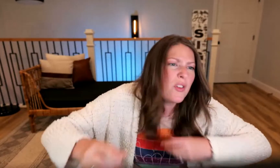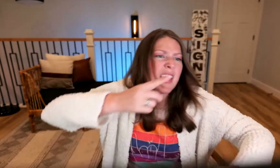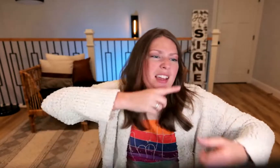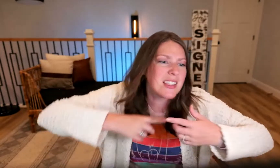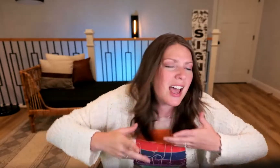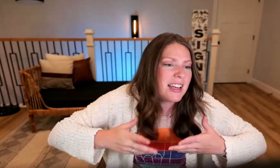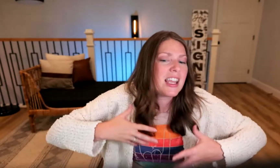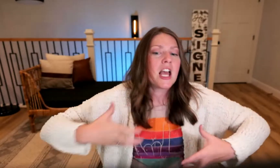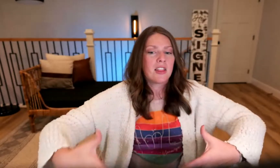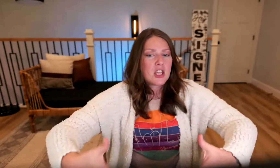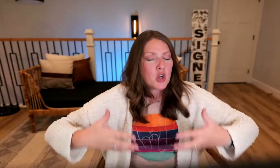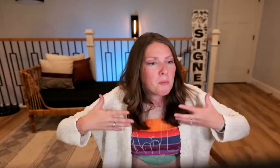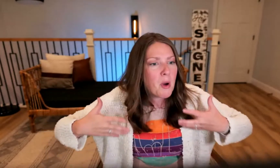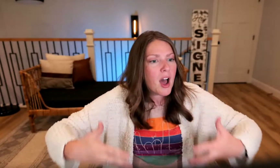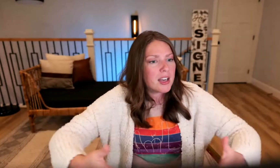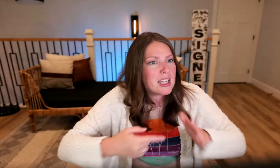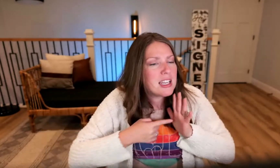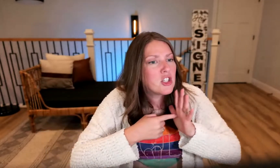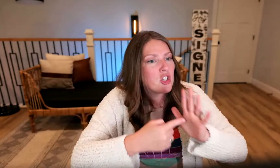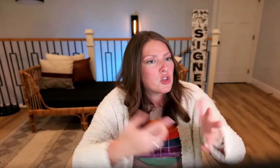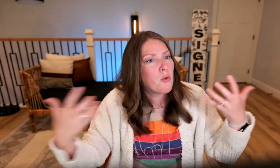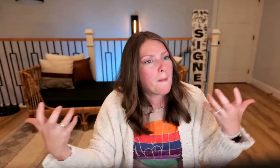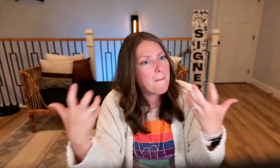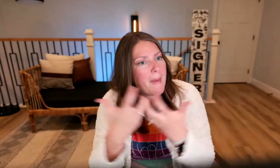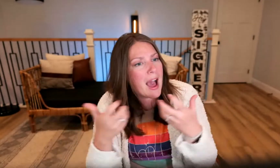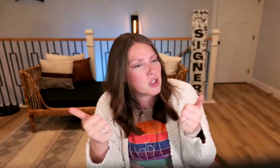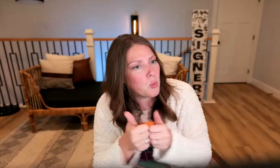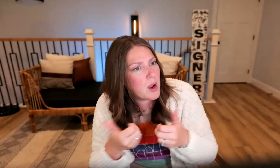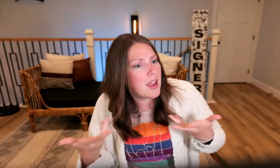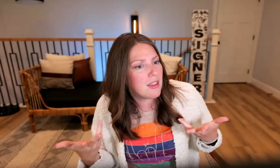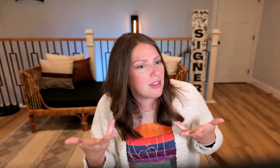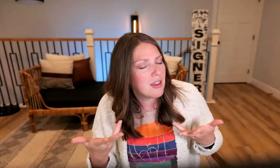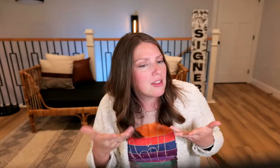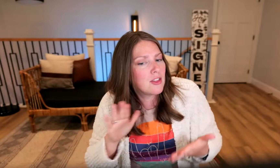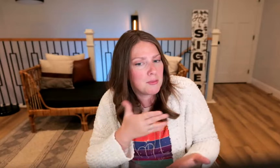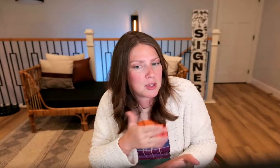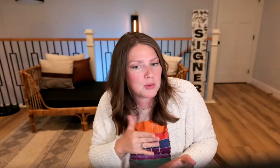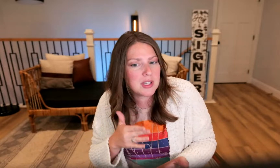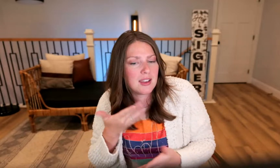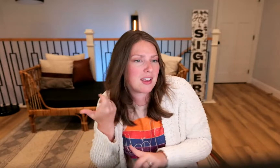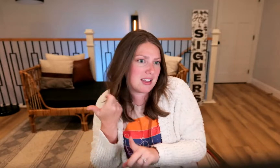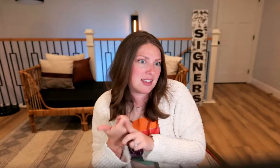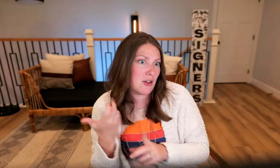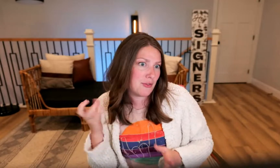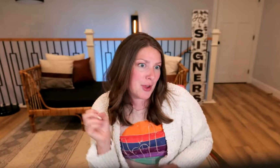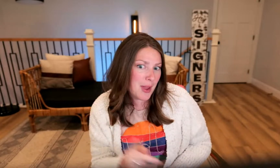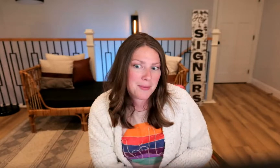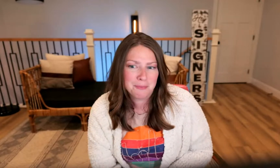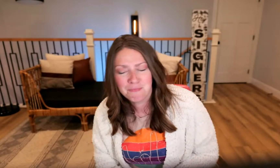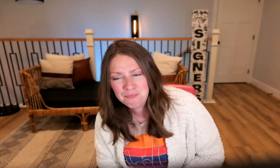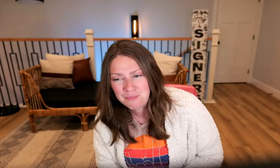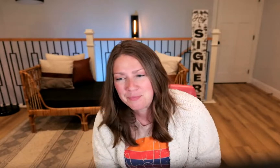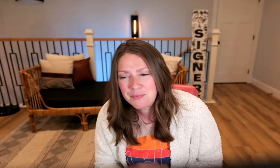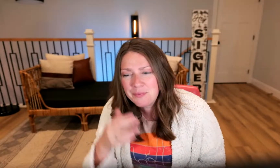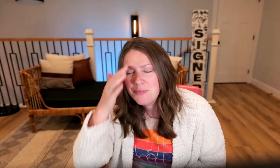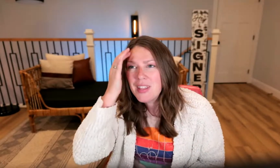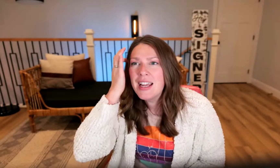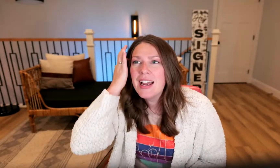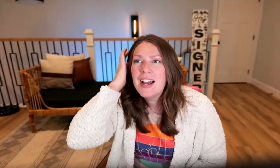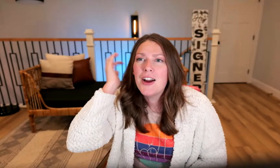moving and signing, like your body needs to match with the music itself, okay? All